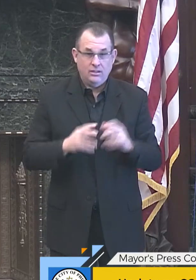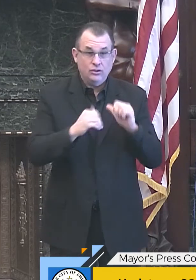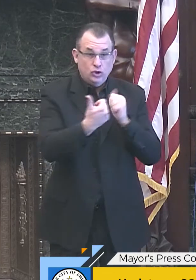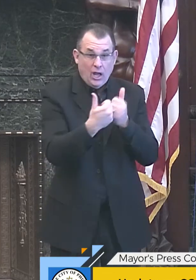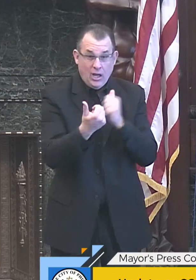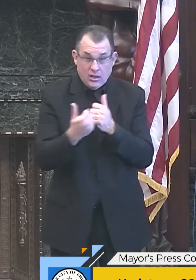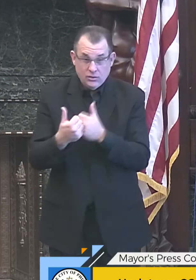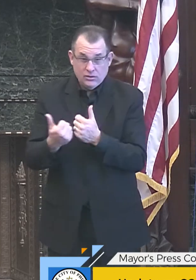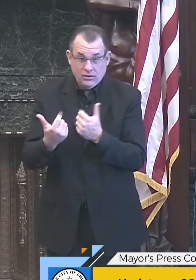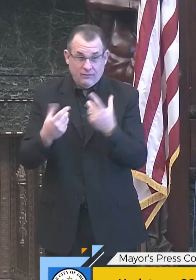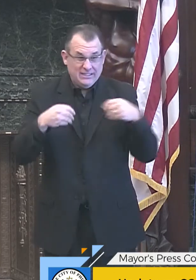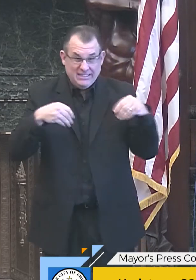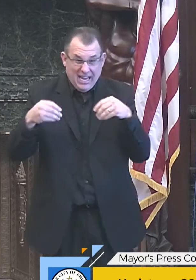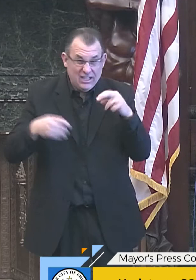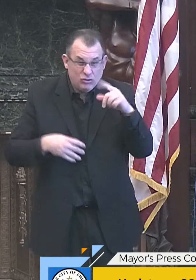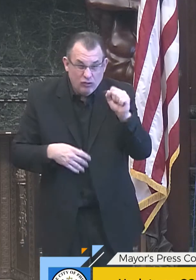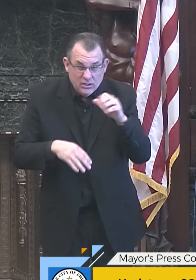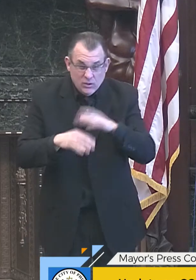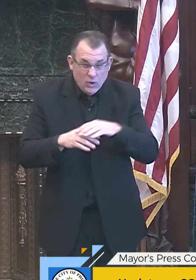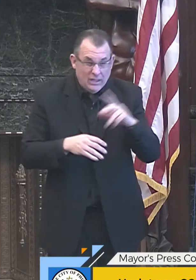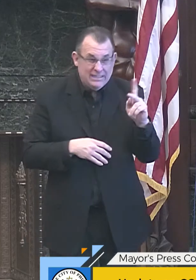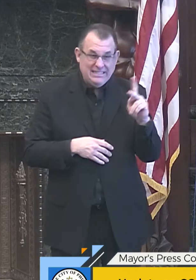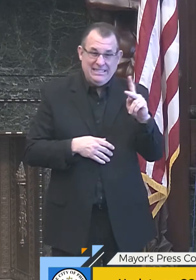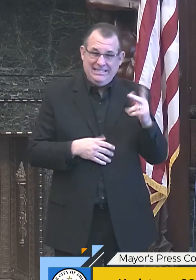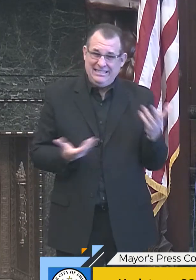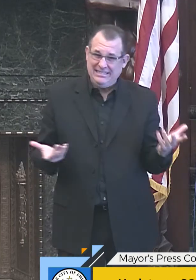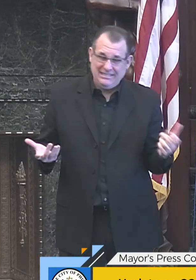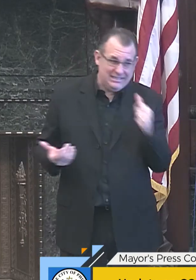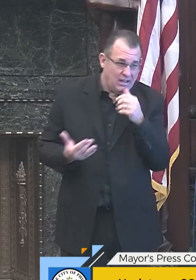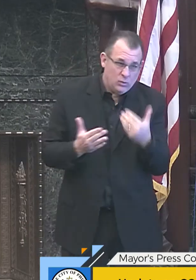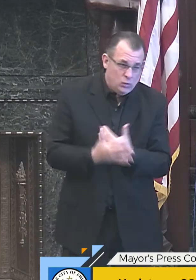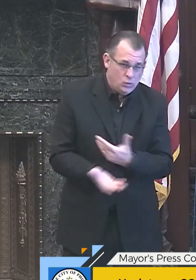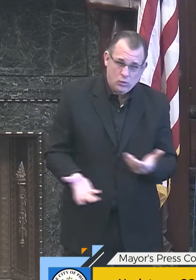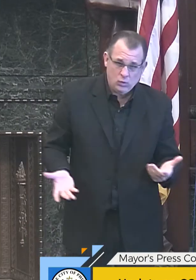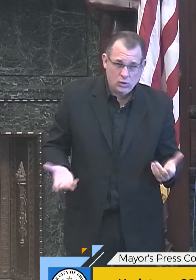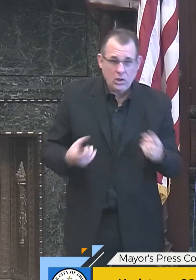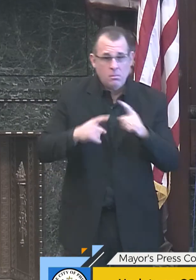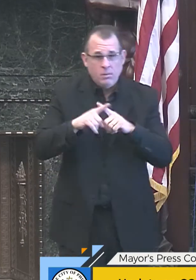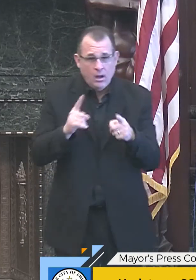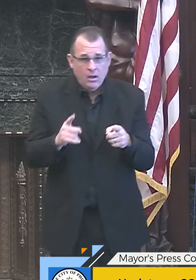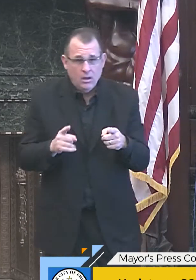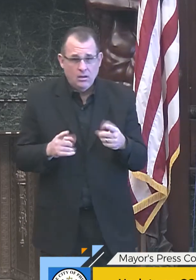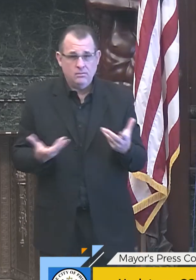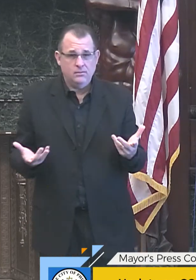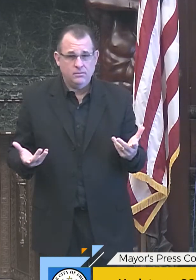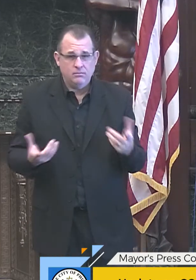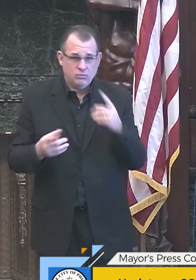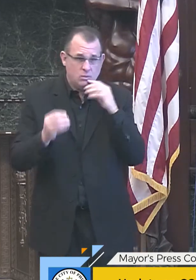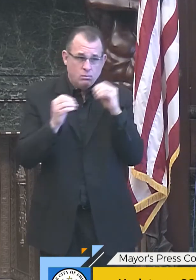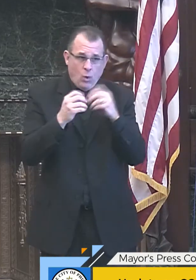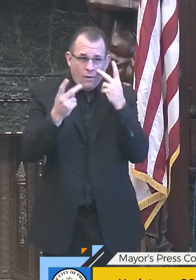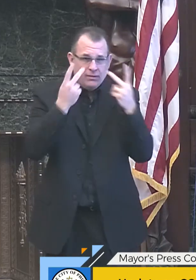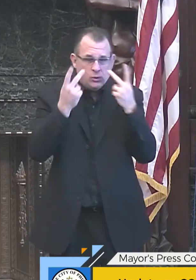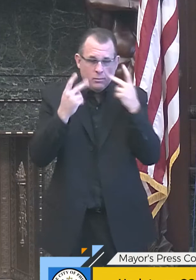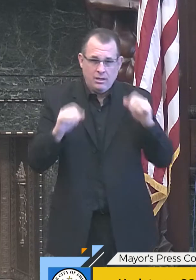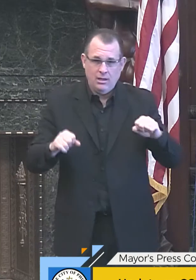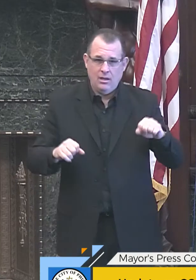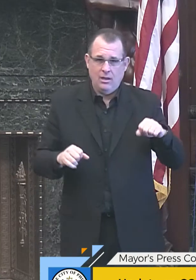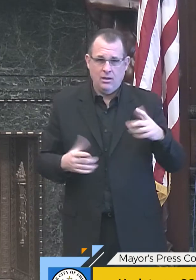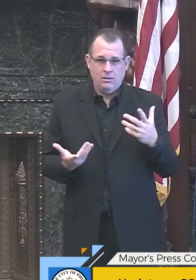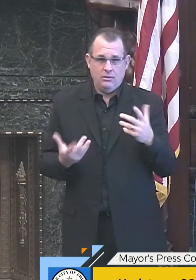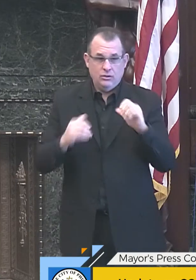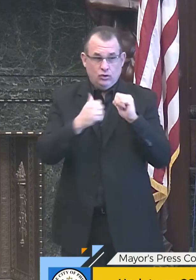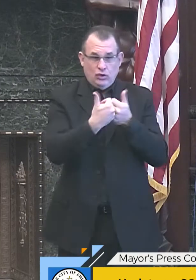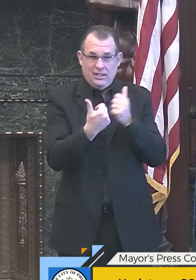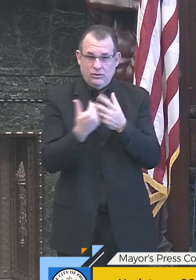new. I think they're probably more pronounced and visible given the lack of activity on the street. But these are challenges that our police